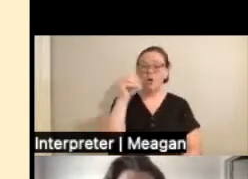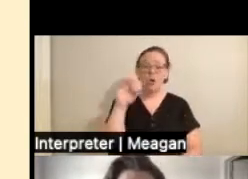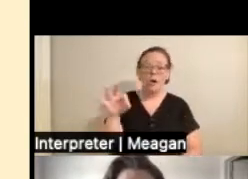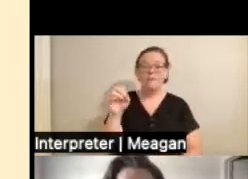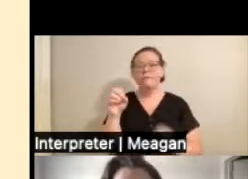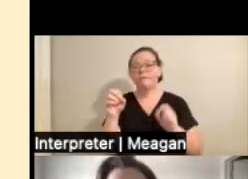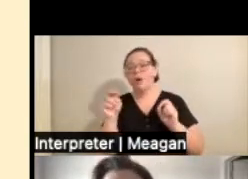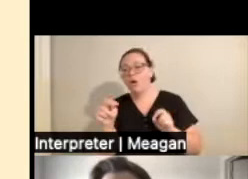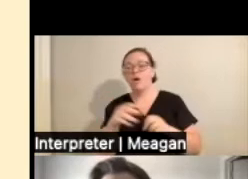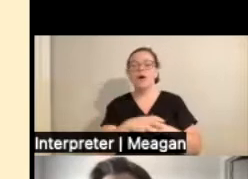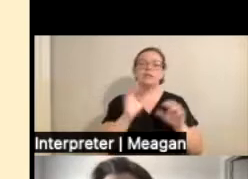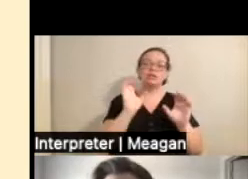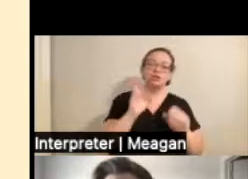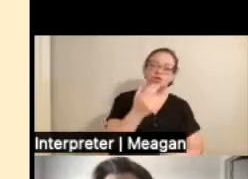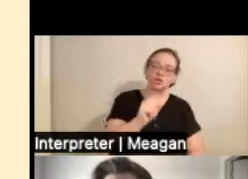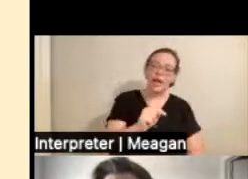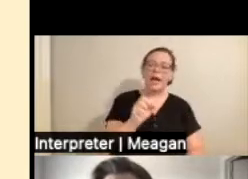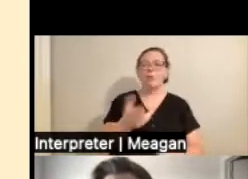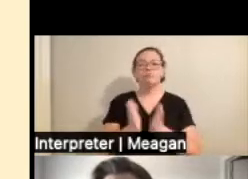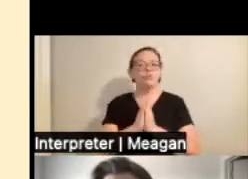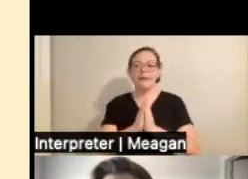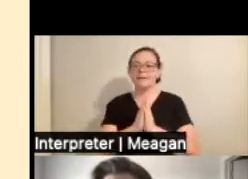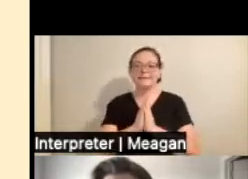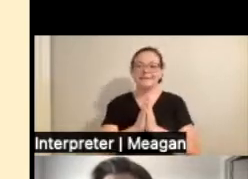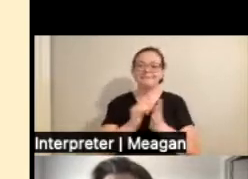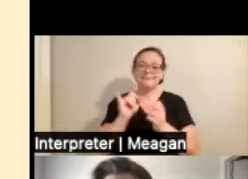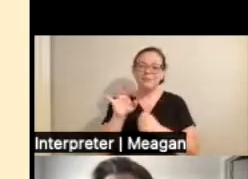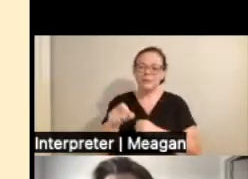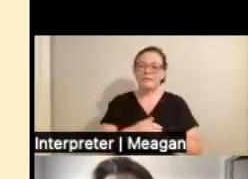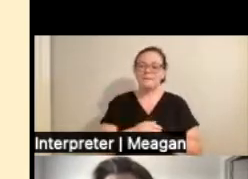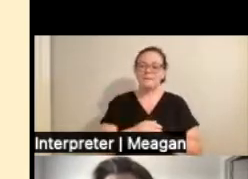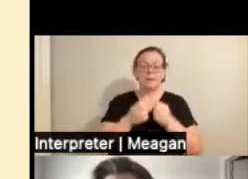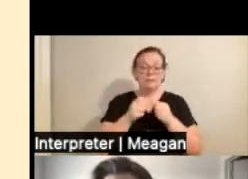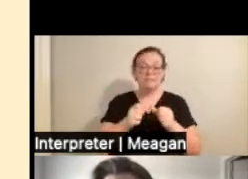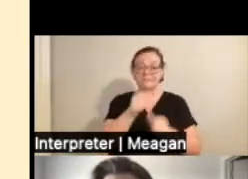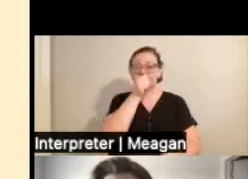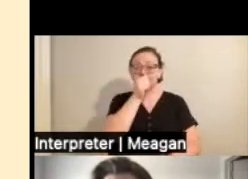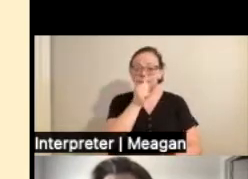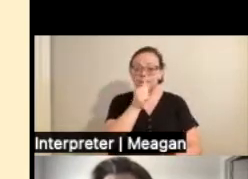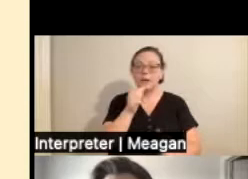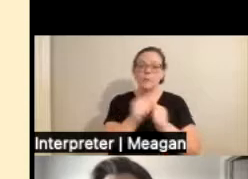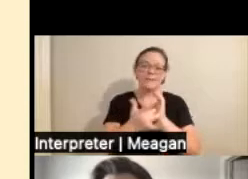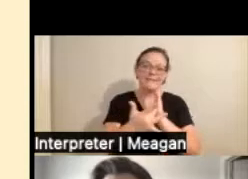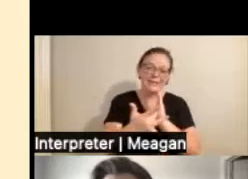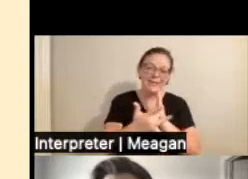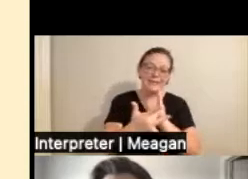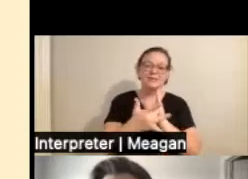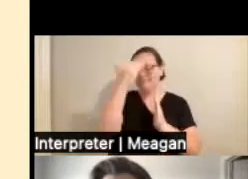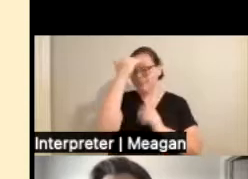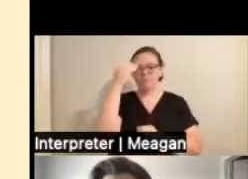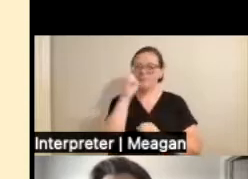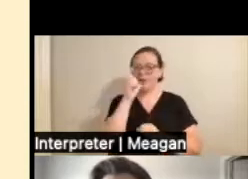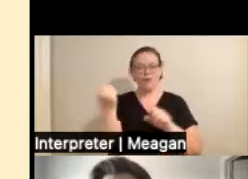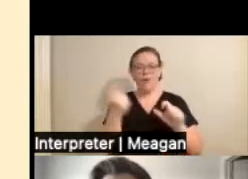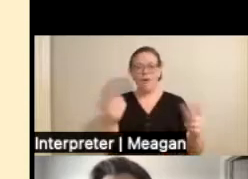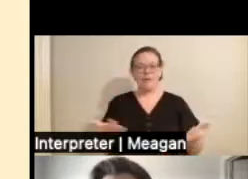chat function, or make any requests as you need. Try to remain patient with the technology and be mindful that not everyone here